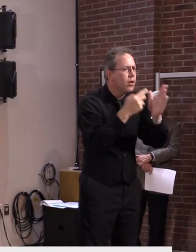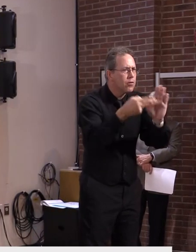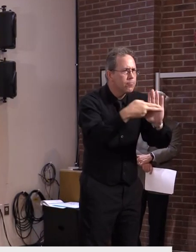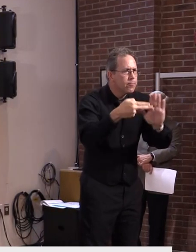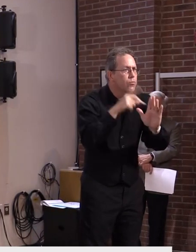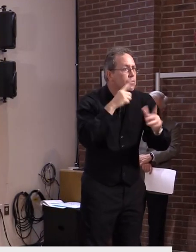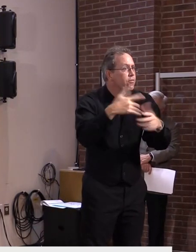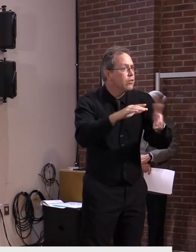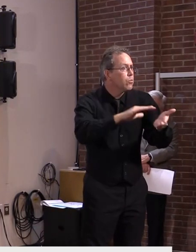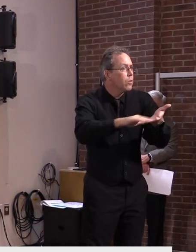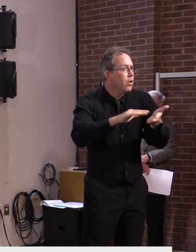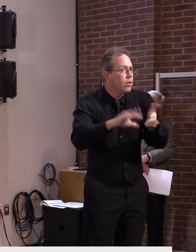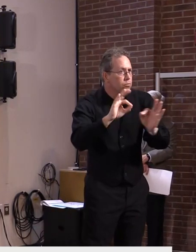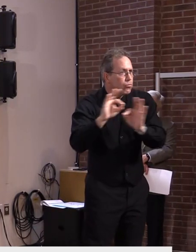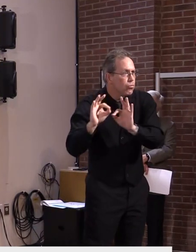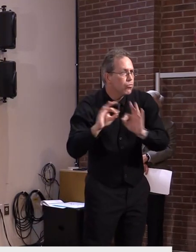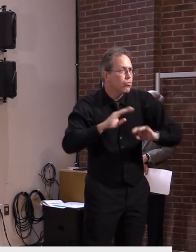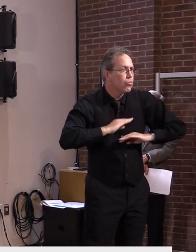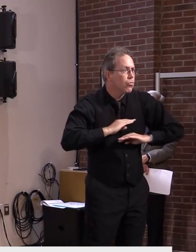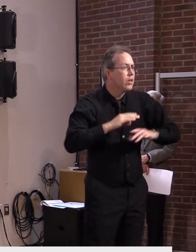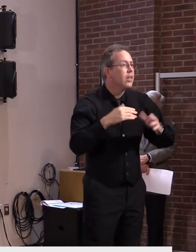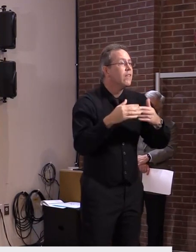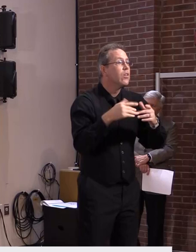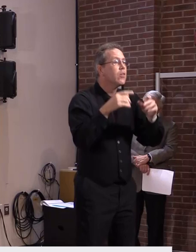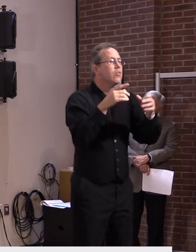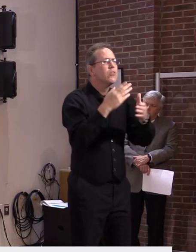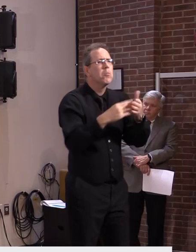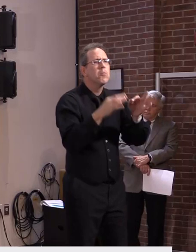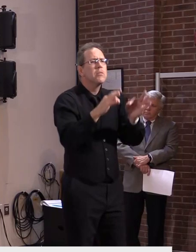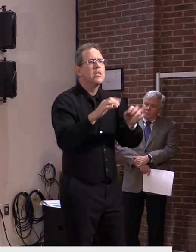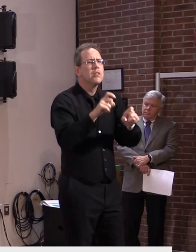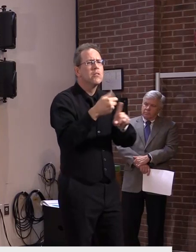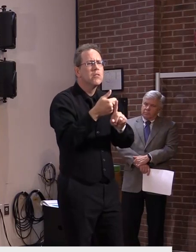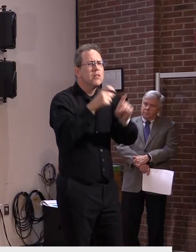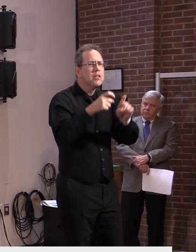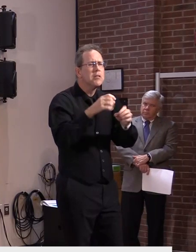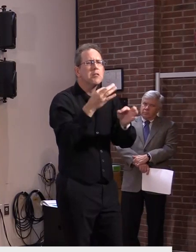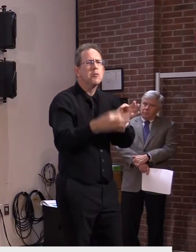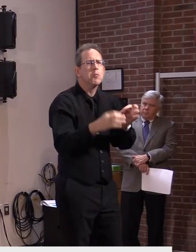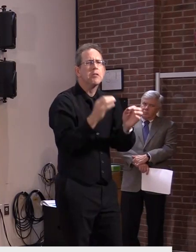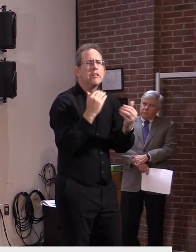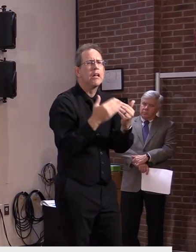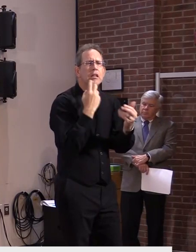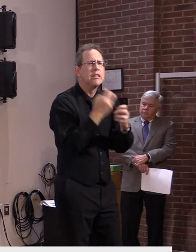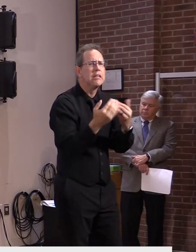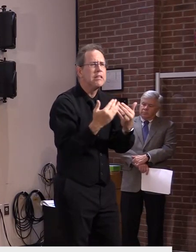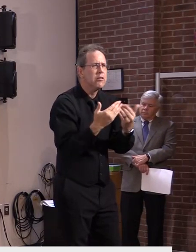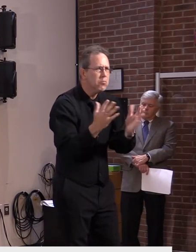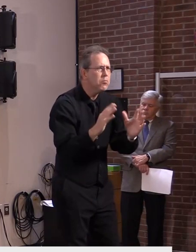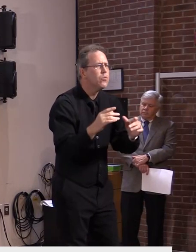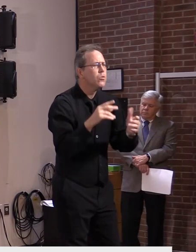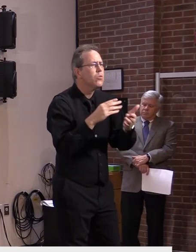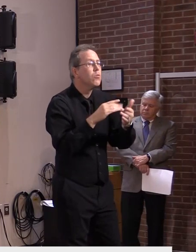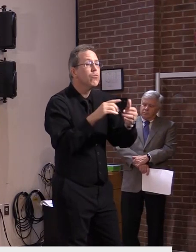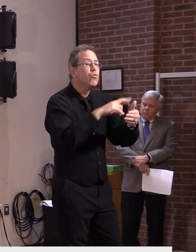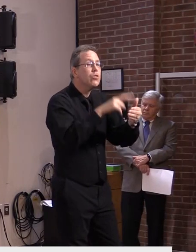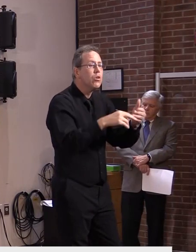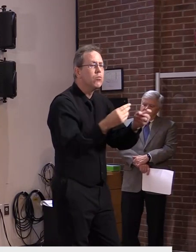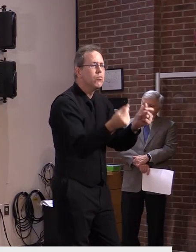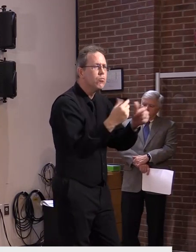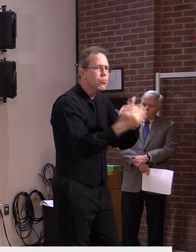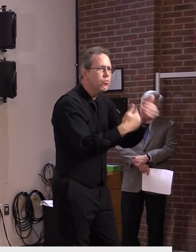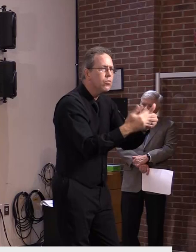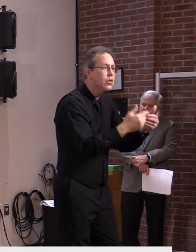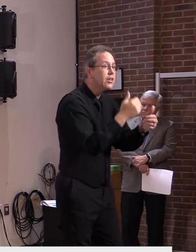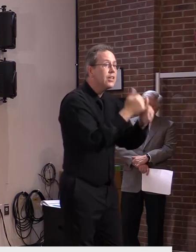fairly simple and there's a low probability of erroneous results from the test. So we're working on school districts to get them